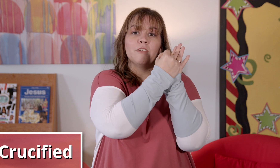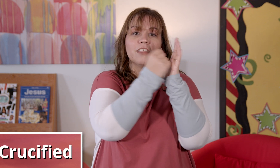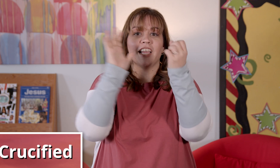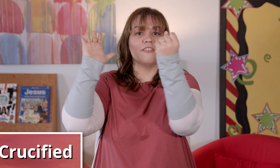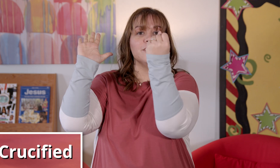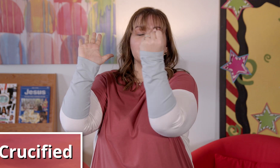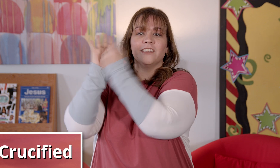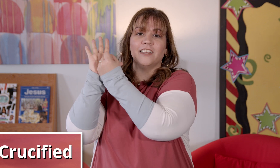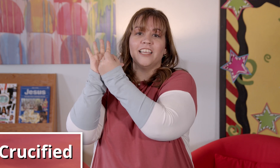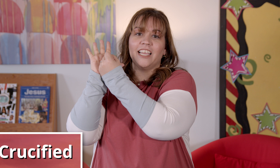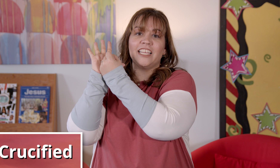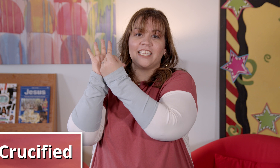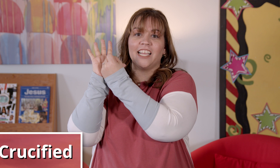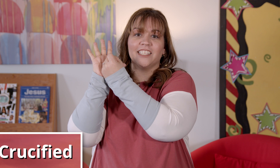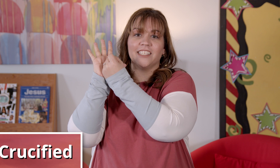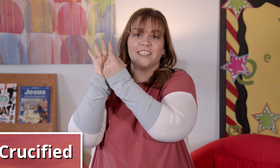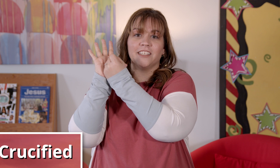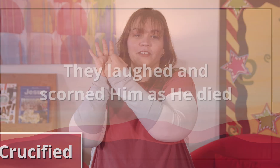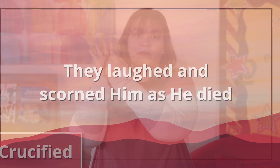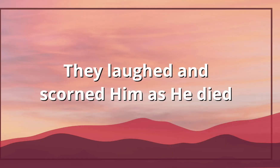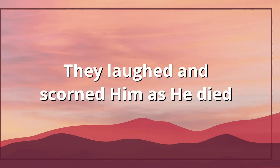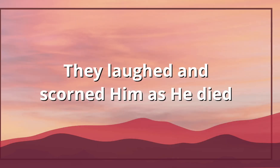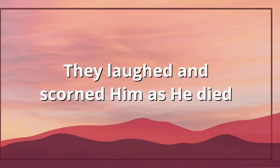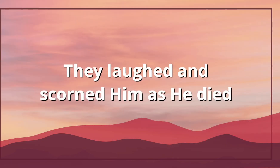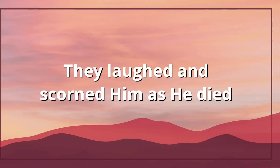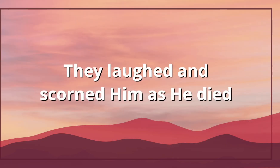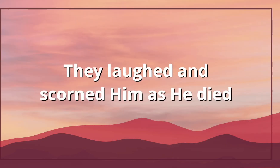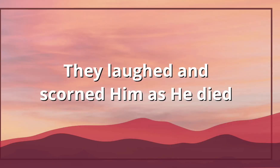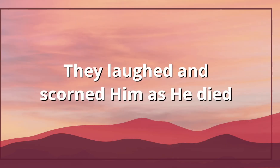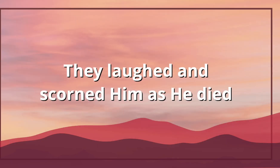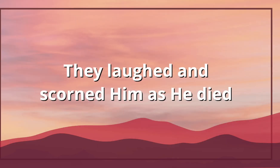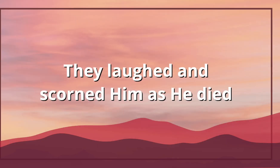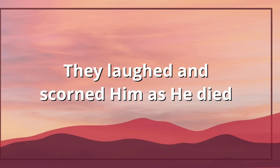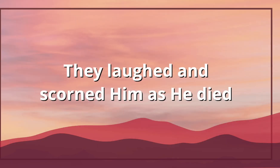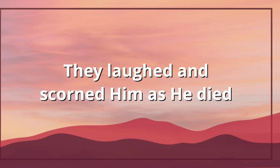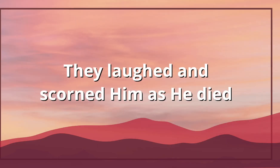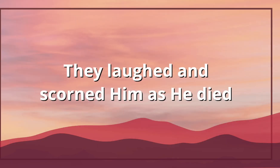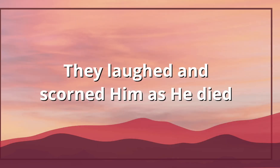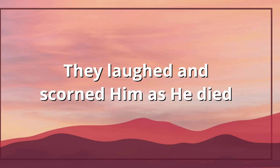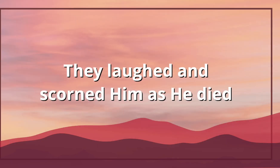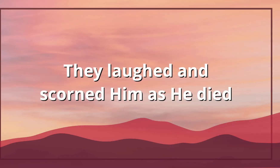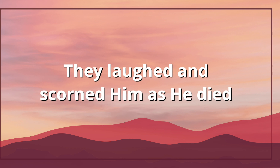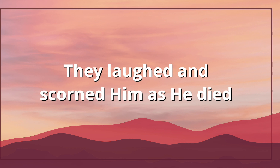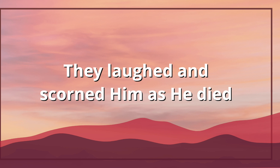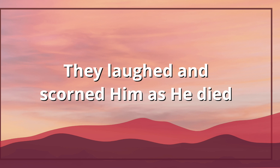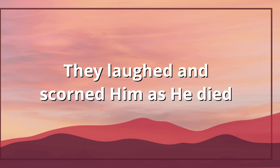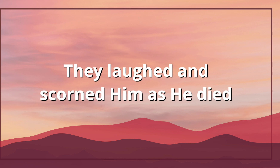the nails in his hands. Our next line is they laughed and scorned him as he